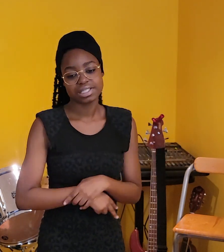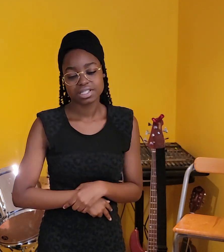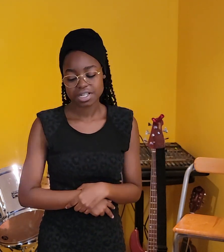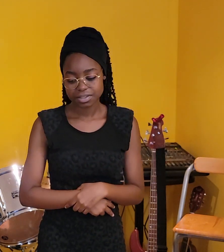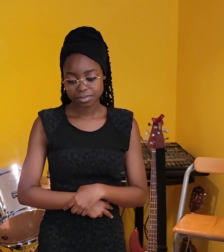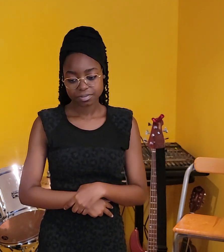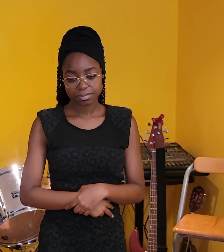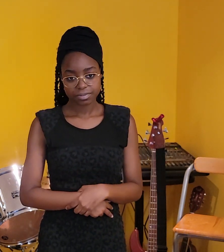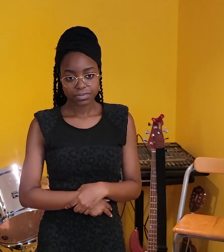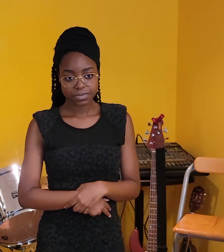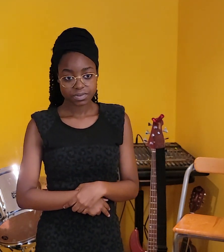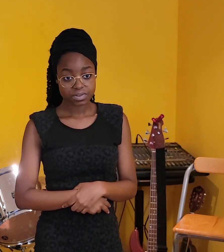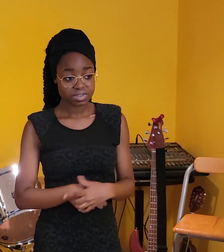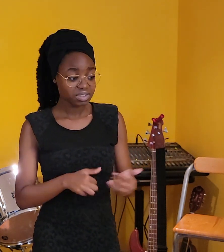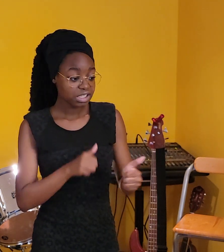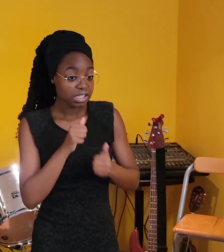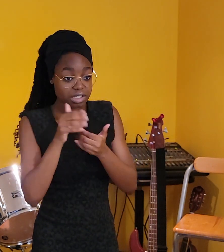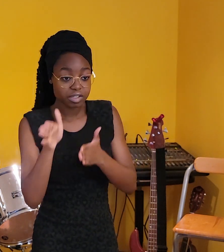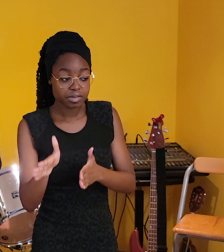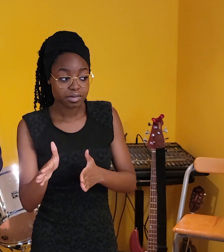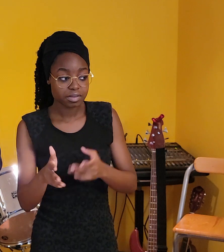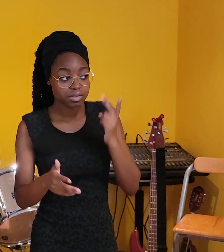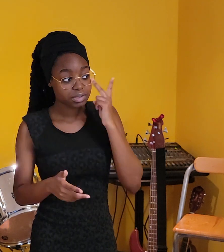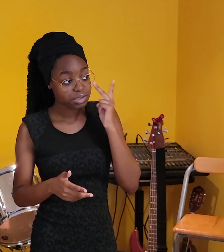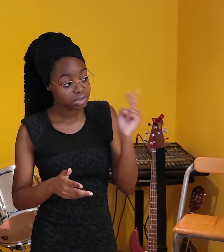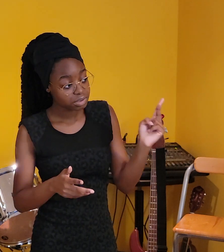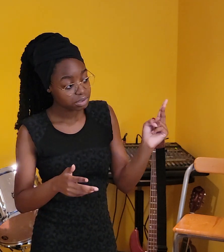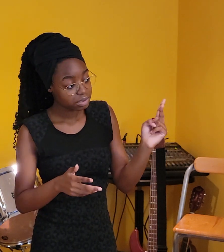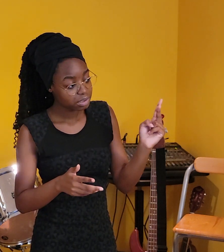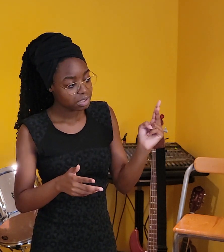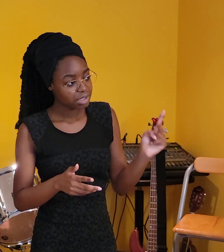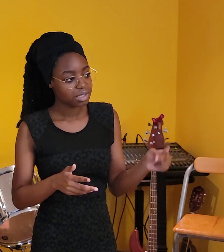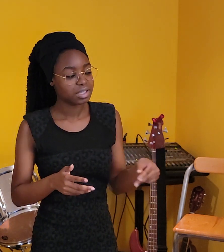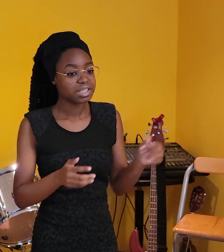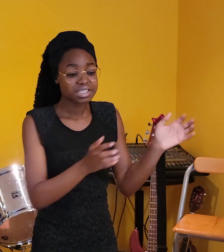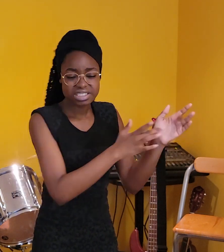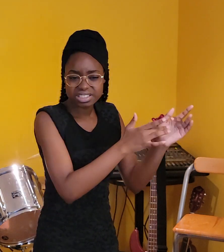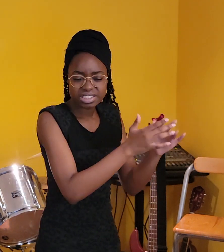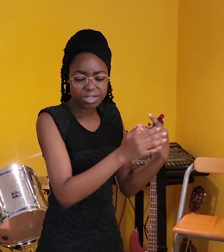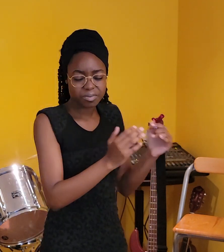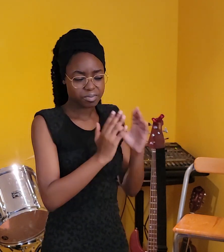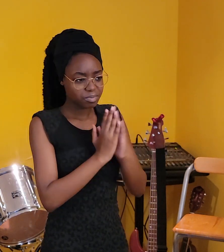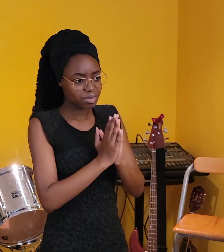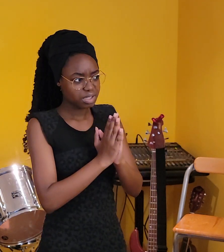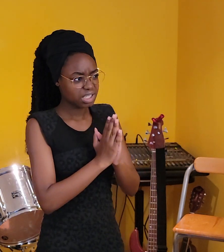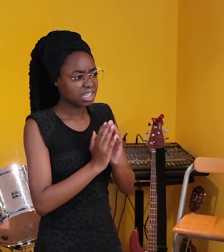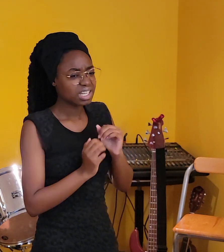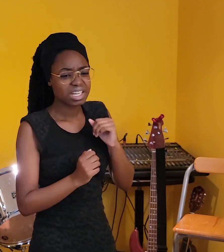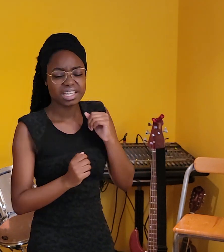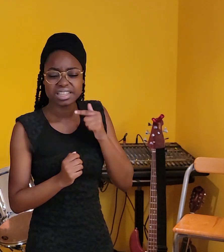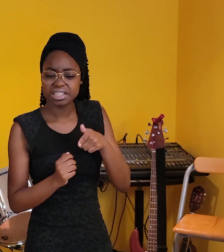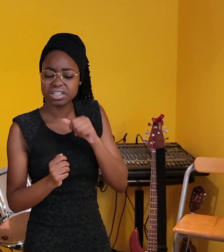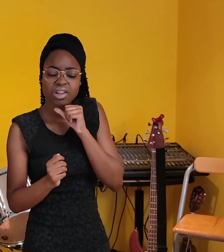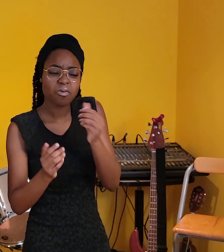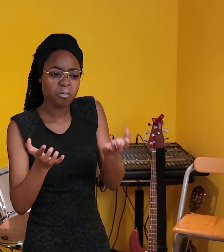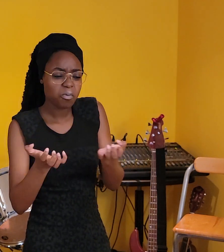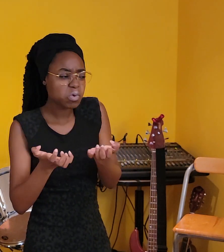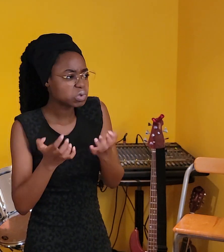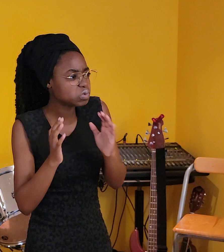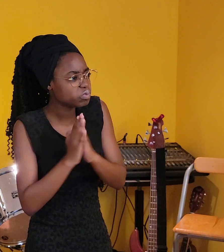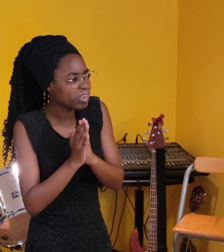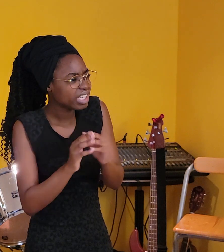So the disciples saw Jesus pray, and they didn't want to pray like the Pharisees and the scribes who recited, you